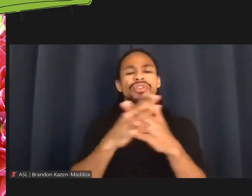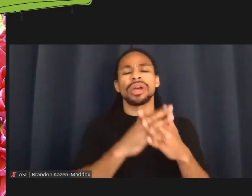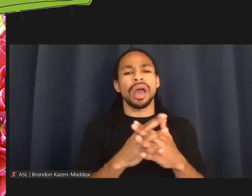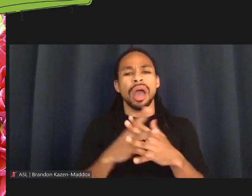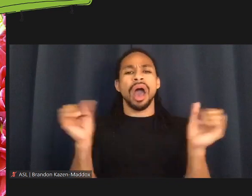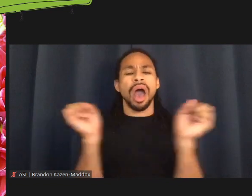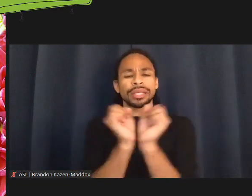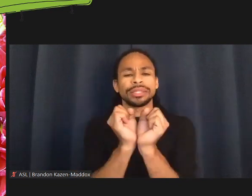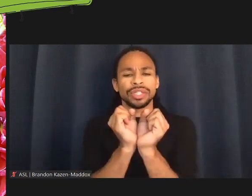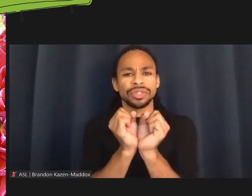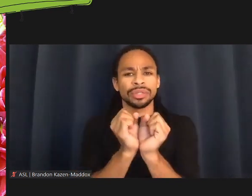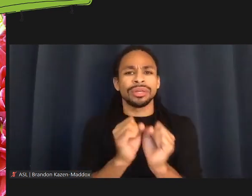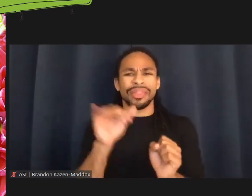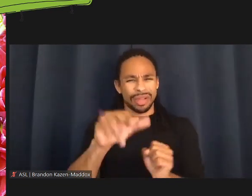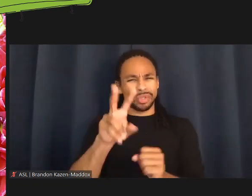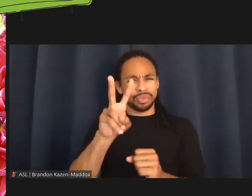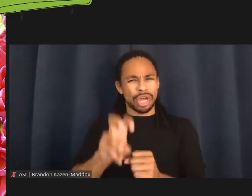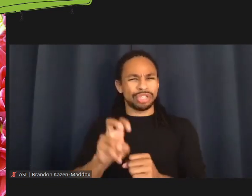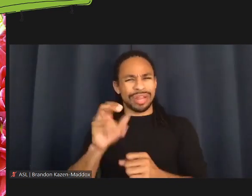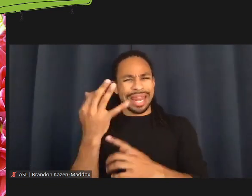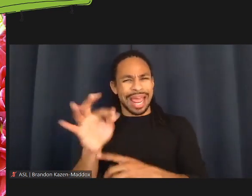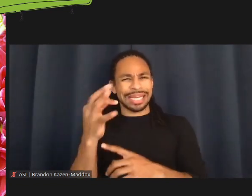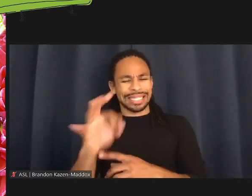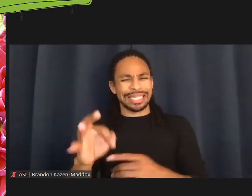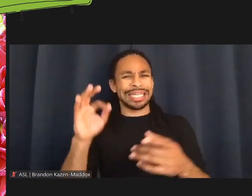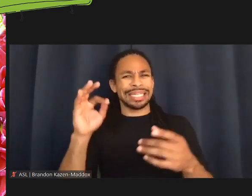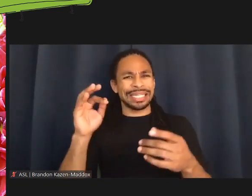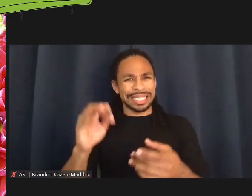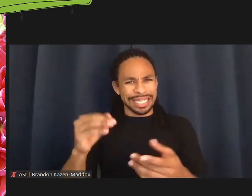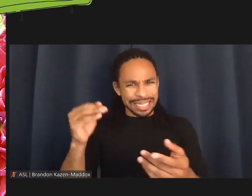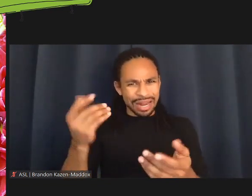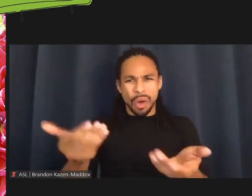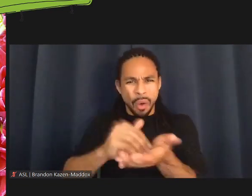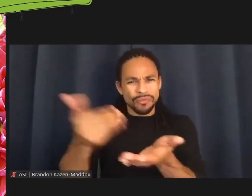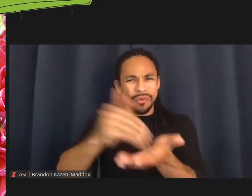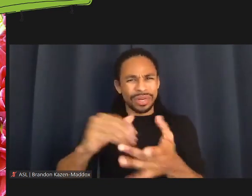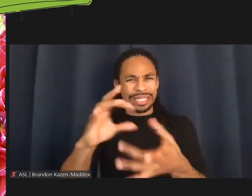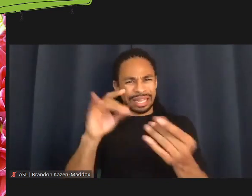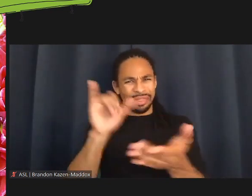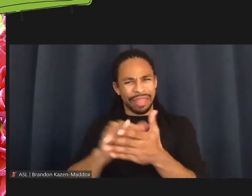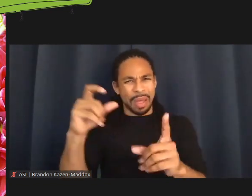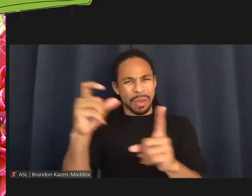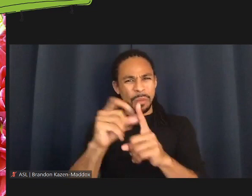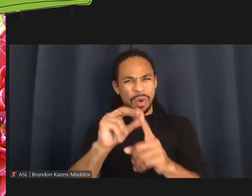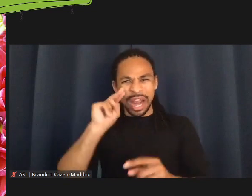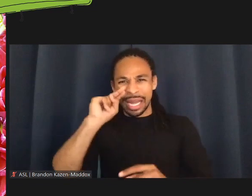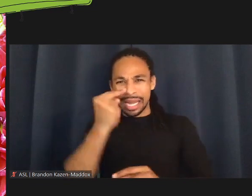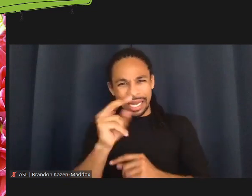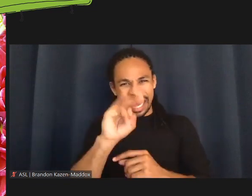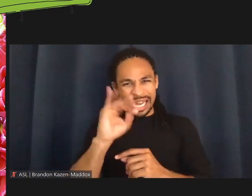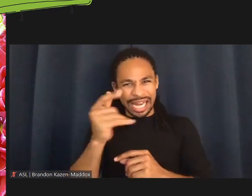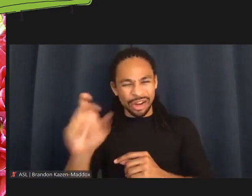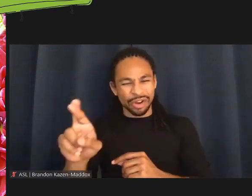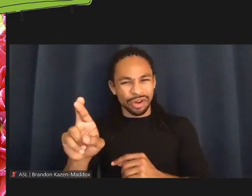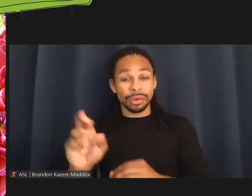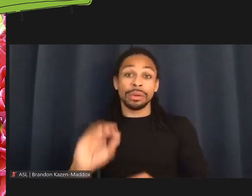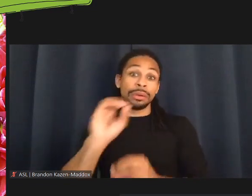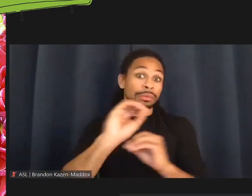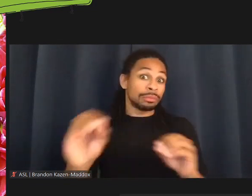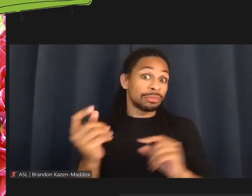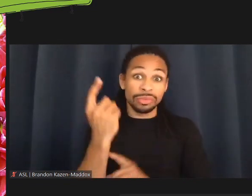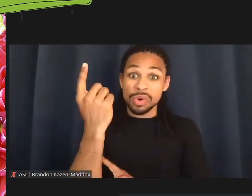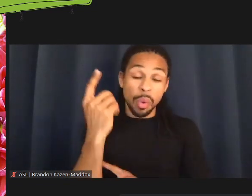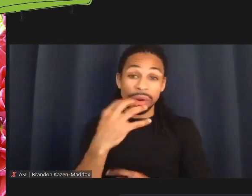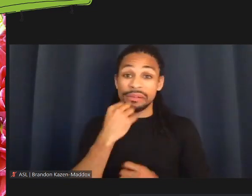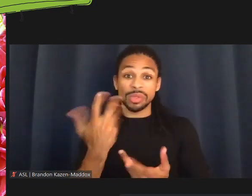nigger. That's the hardest part of the whole thing. Nobody cares what I think unless I frighten them.